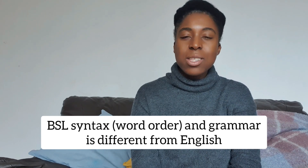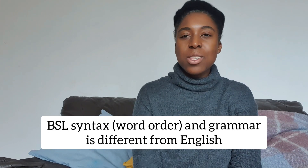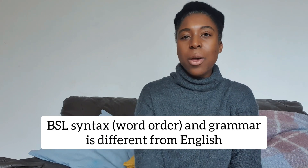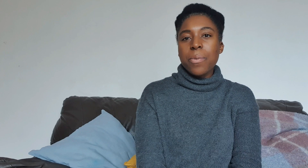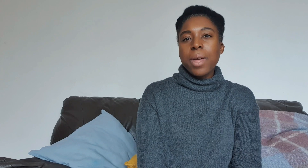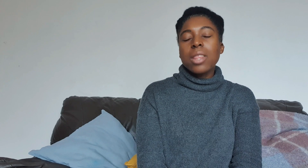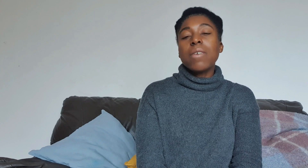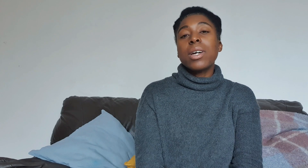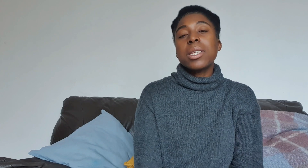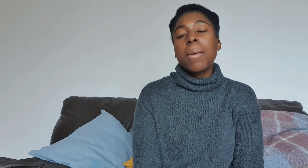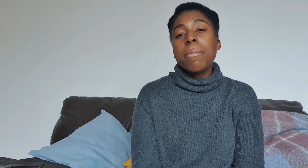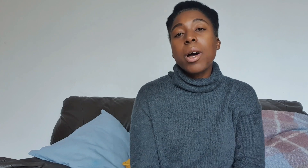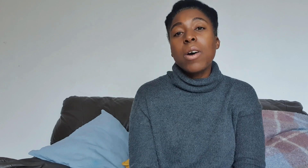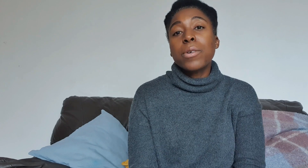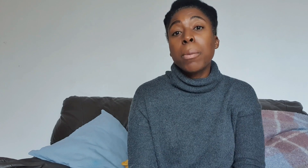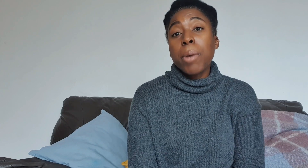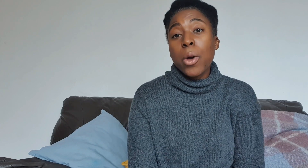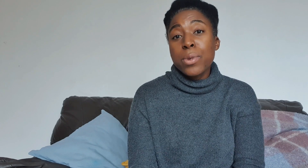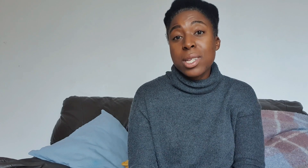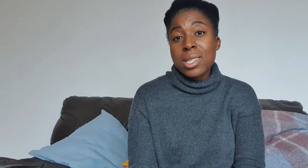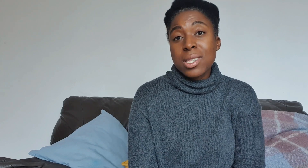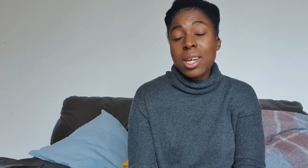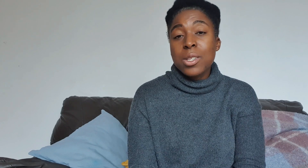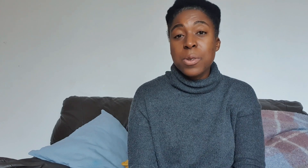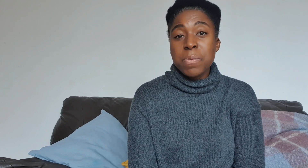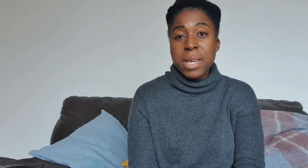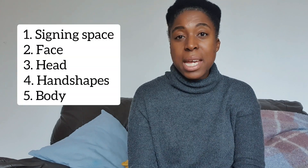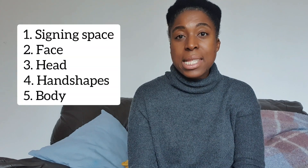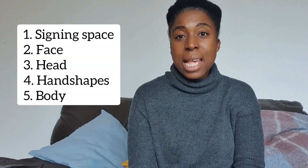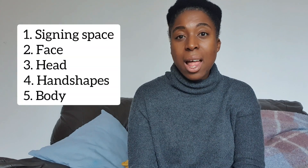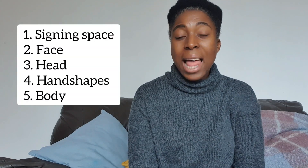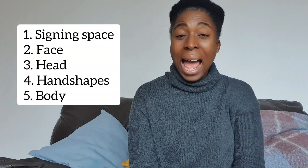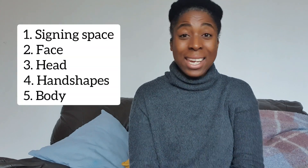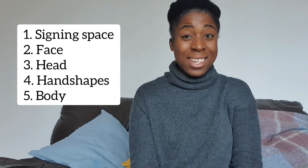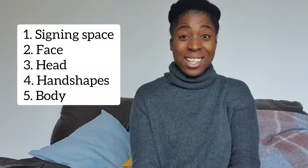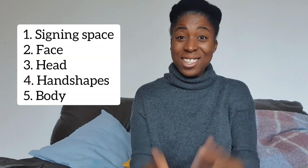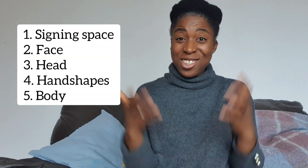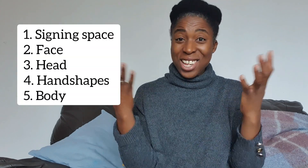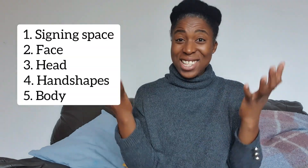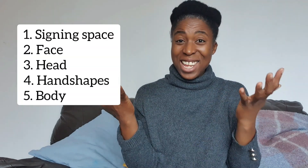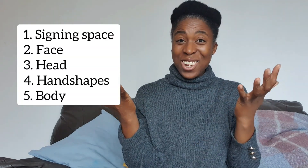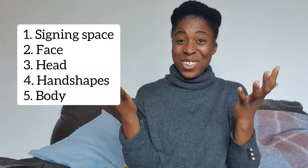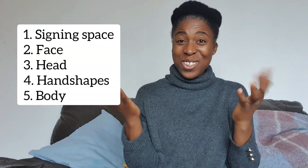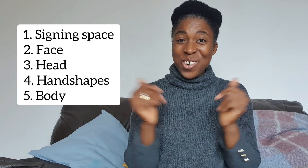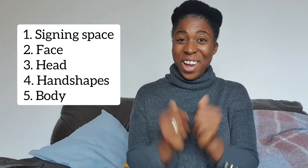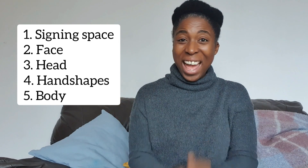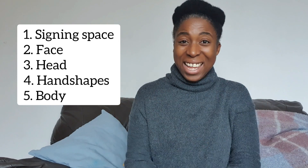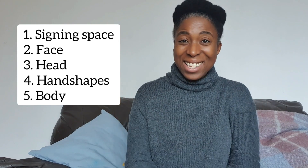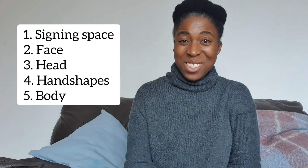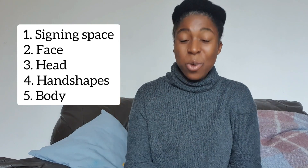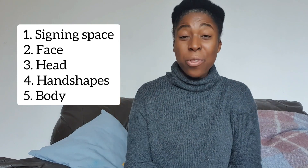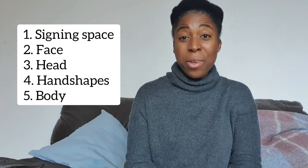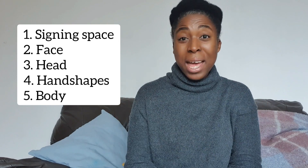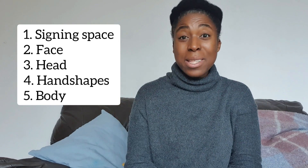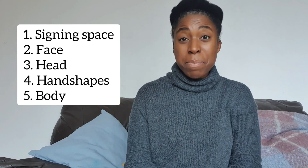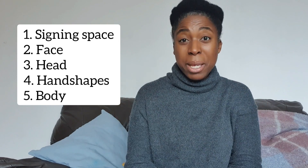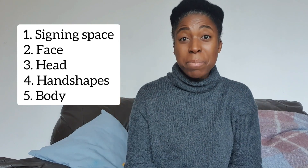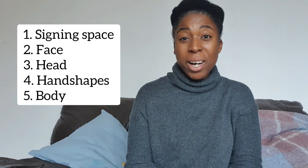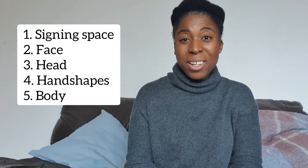So there are a number of components to BSL, and it doesn't just include your hands, although that's a big part of